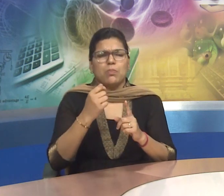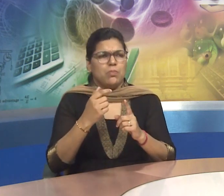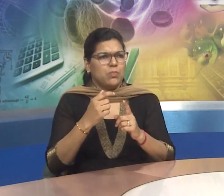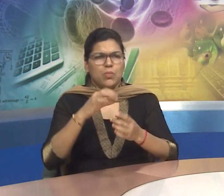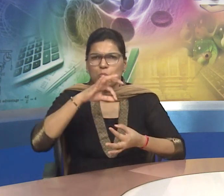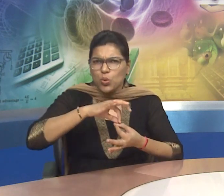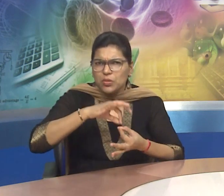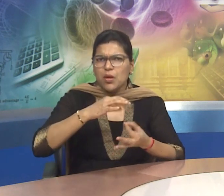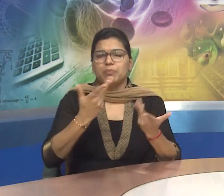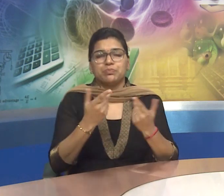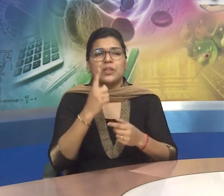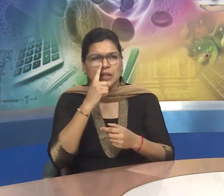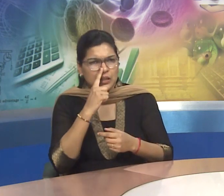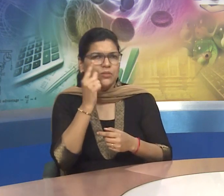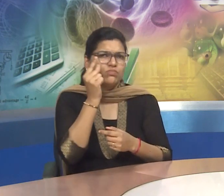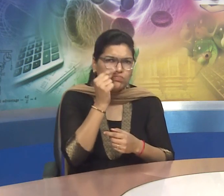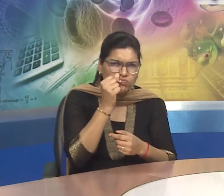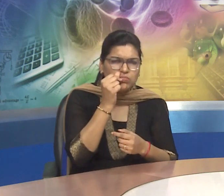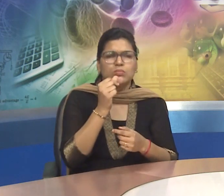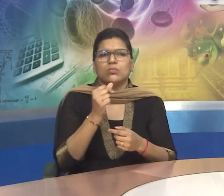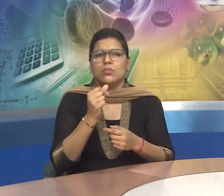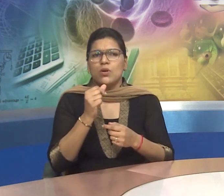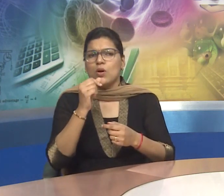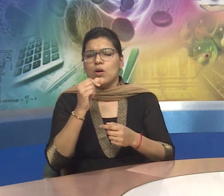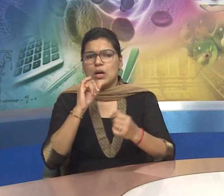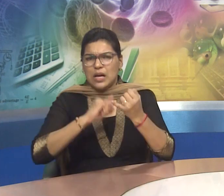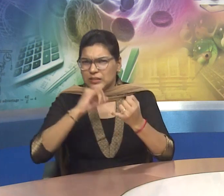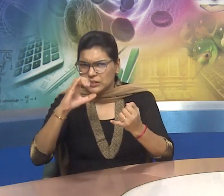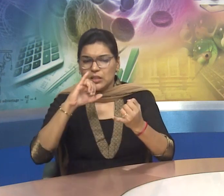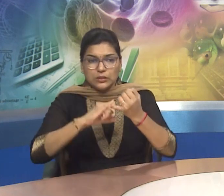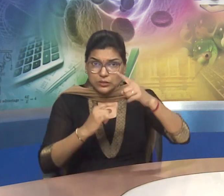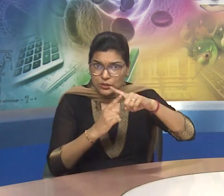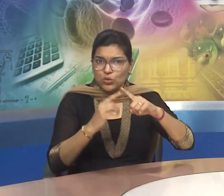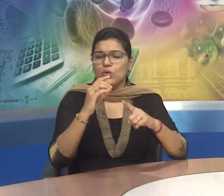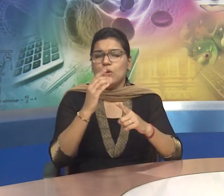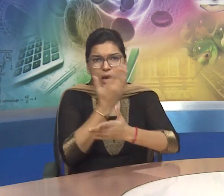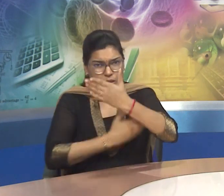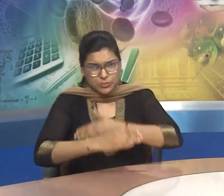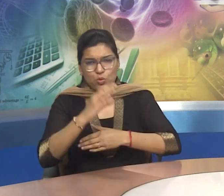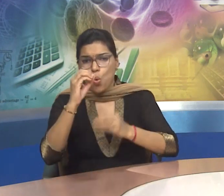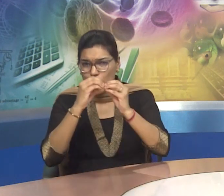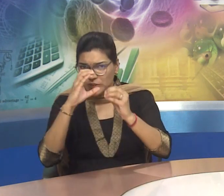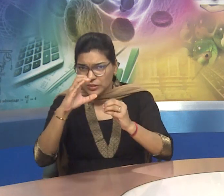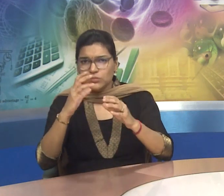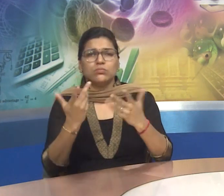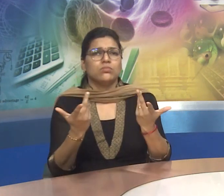the grounds of religion, race, caste, sex, place of birth, or any of